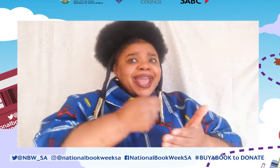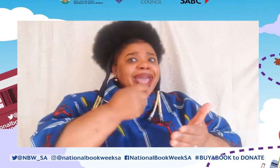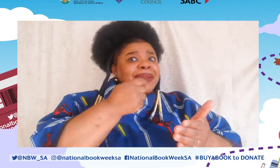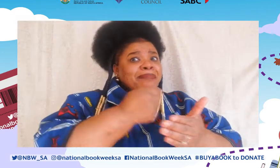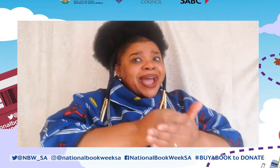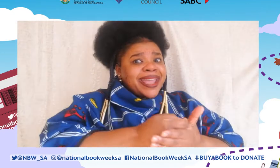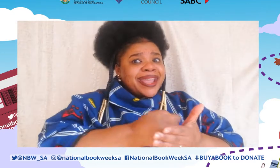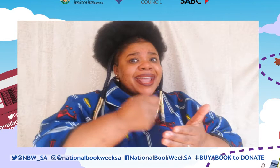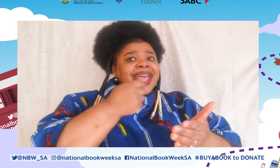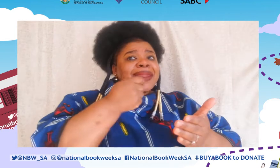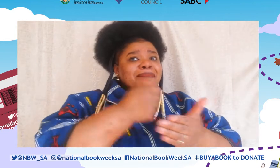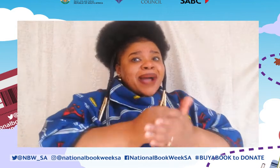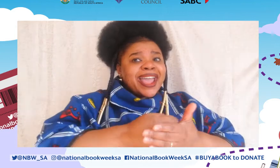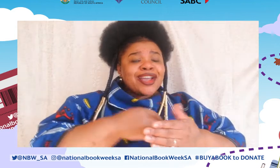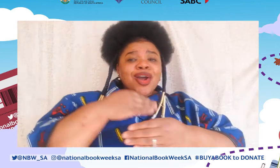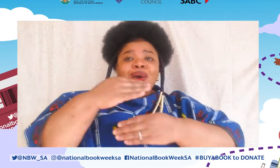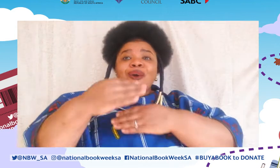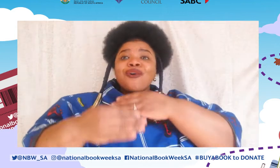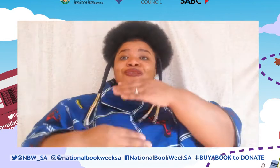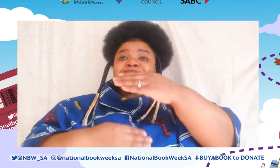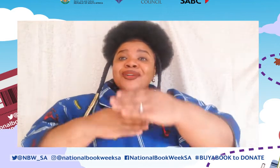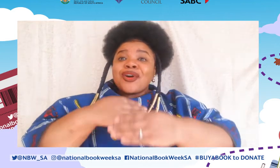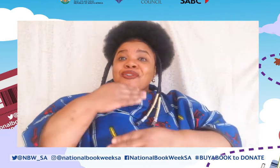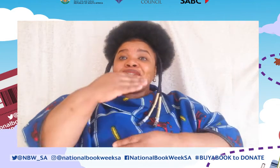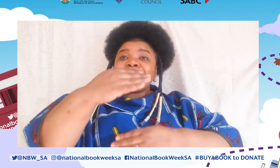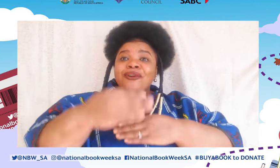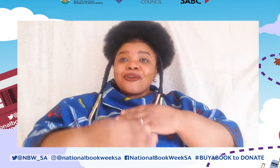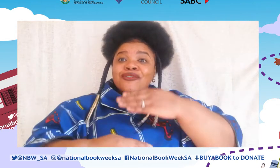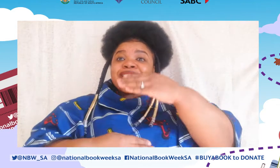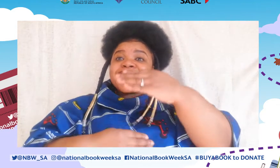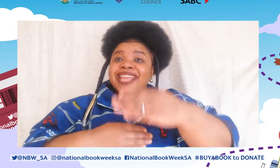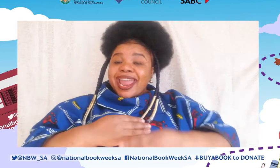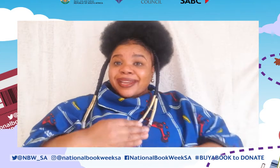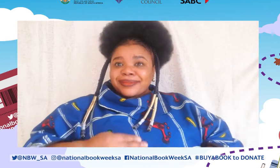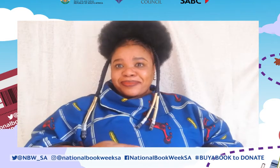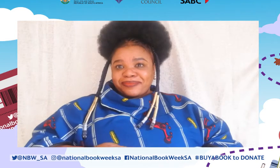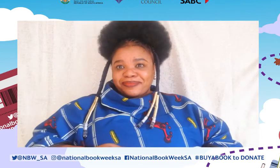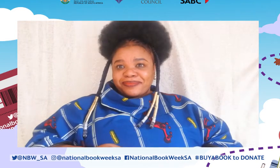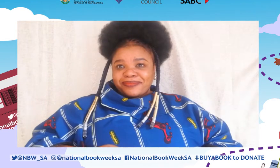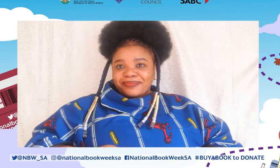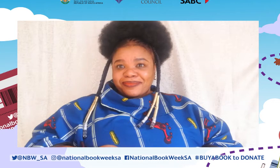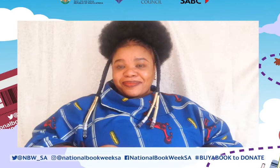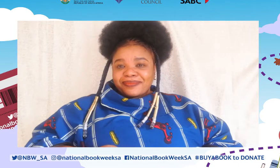buying and buying and buying over and over and over again.